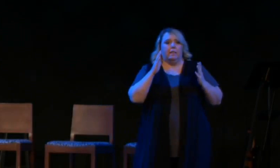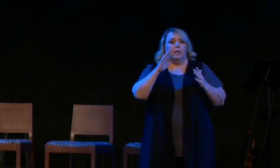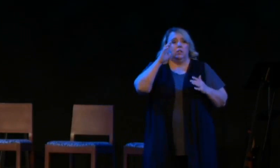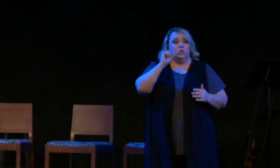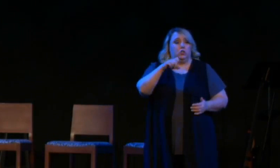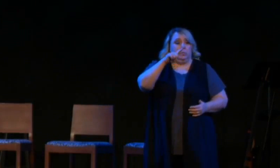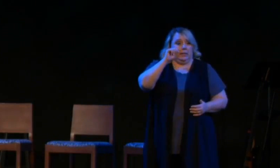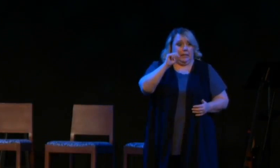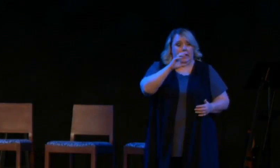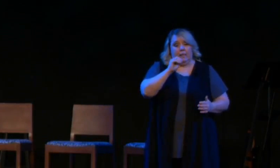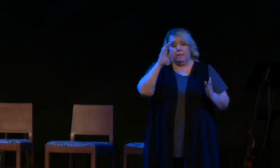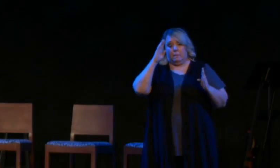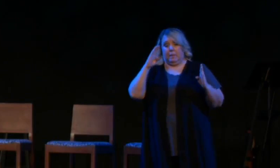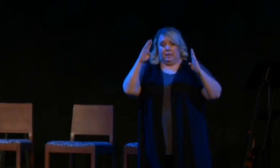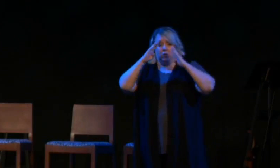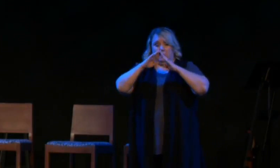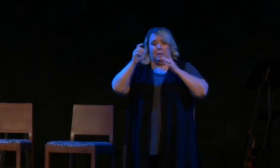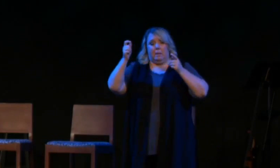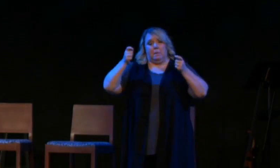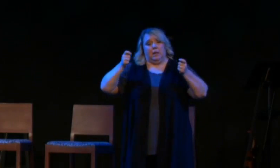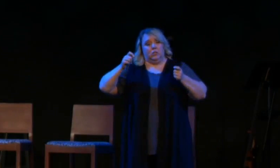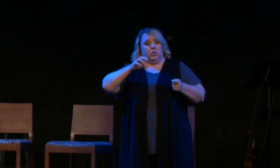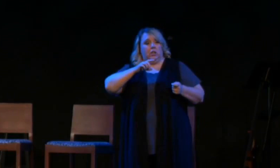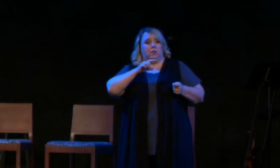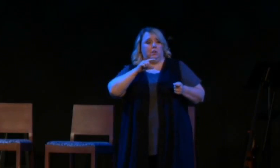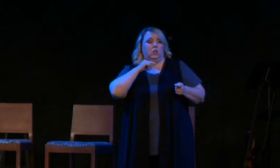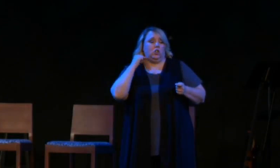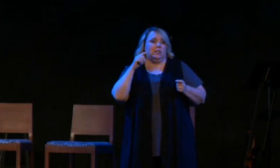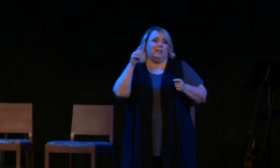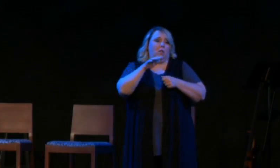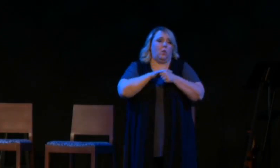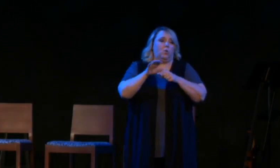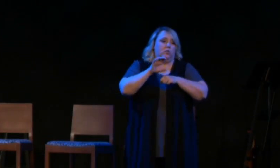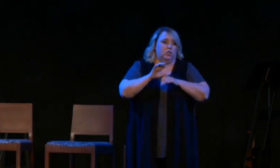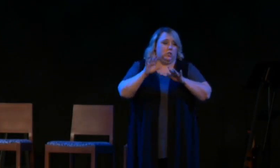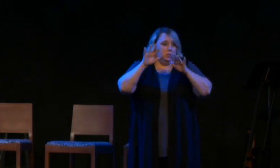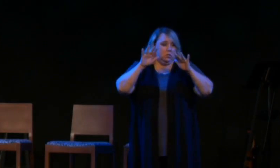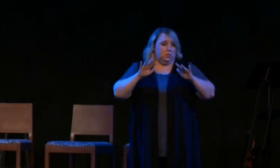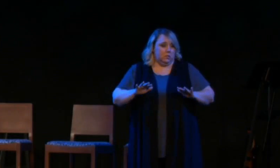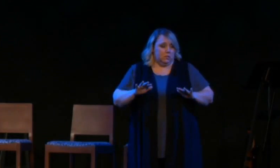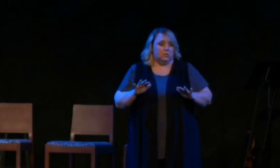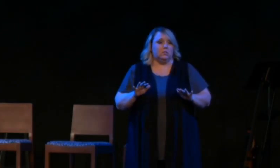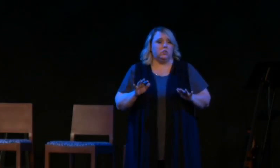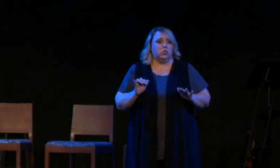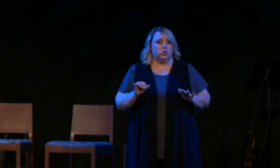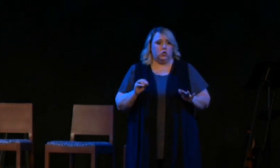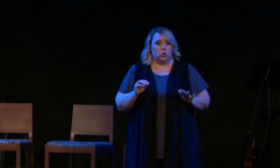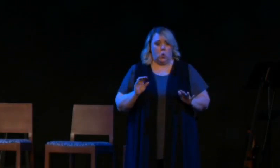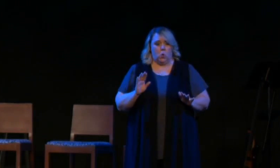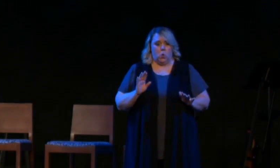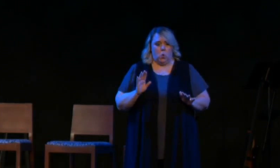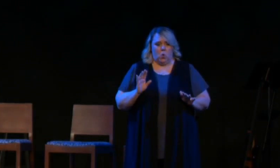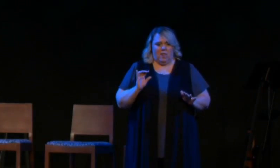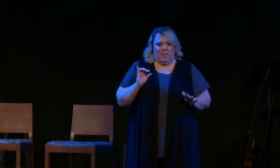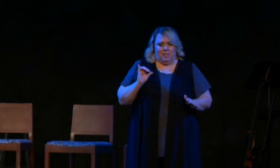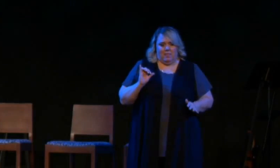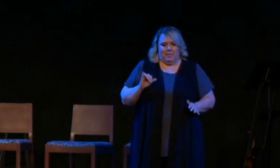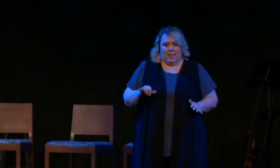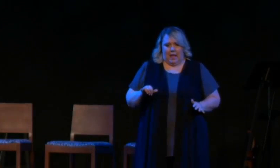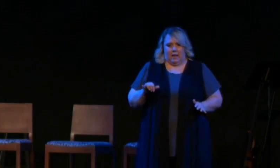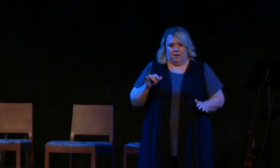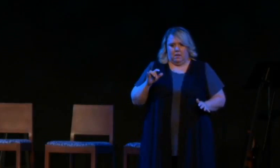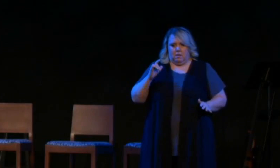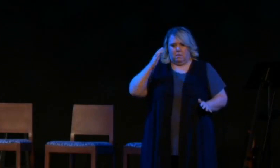the managing clergy and local churches. So conscience is protected through this